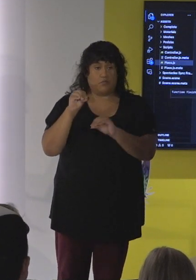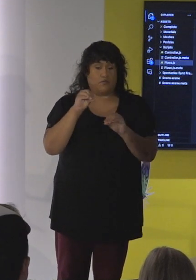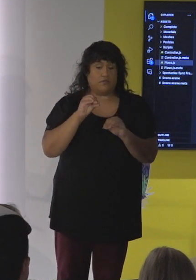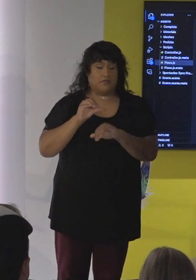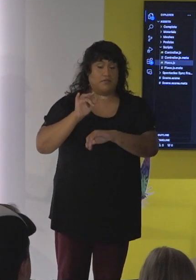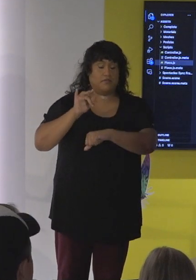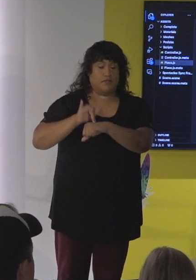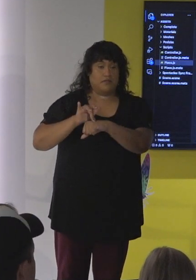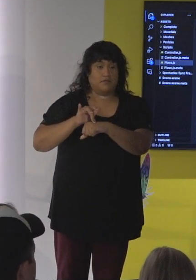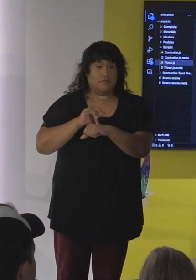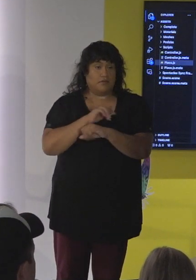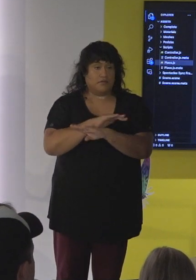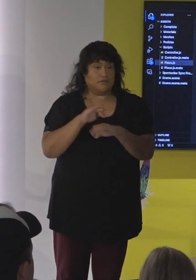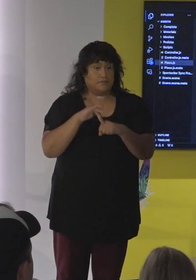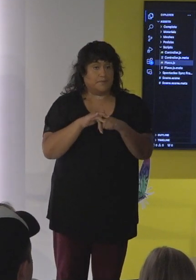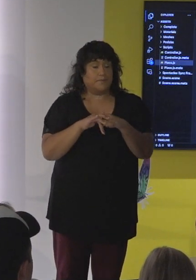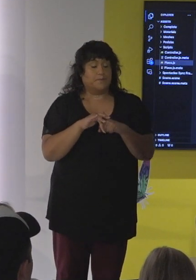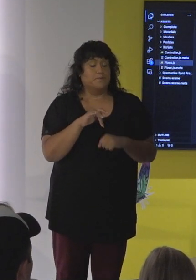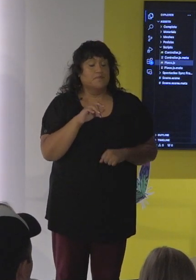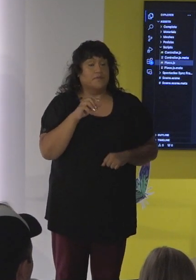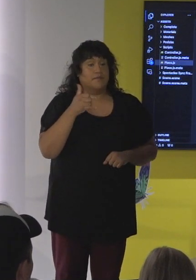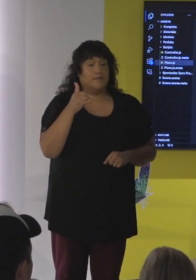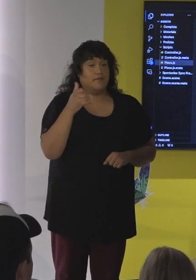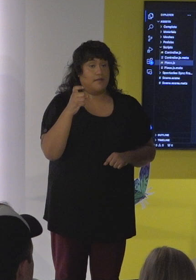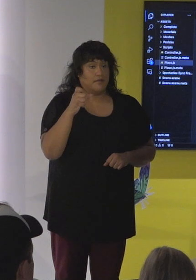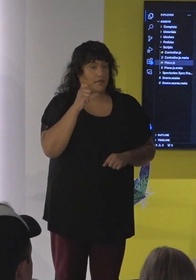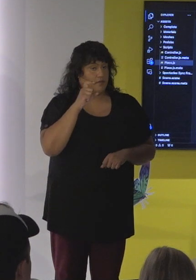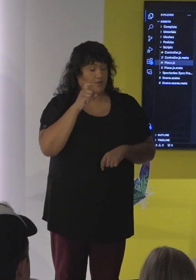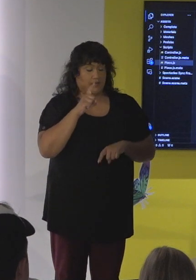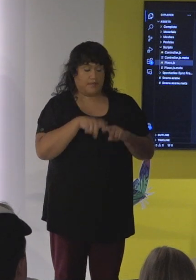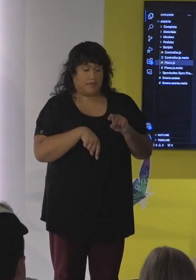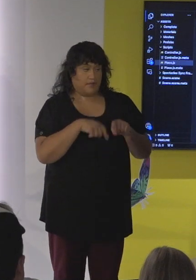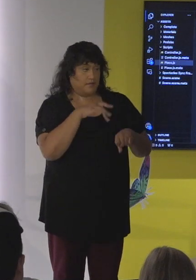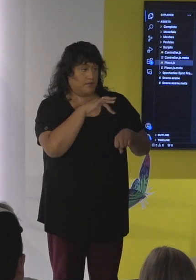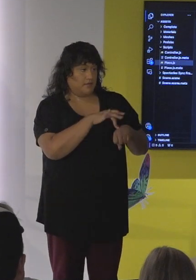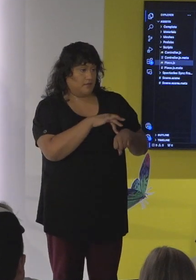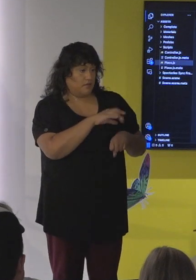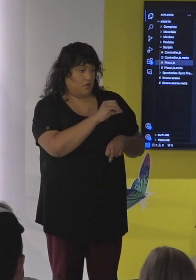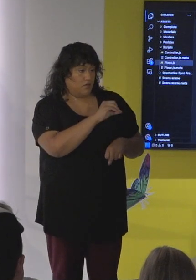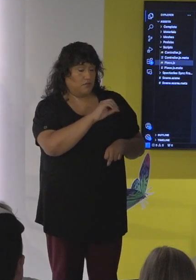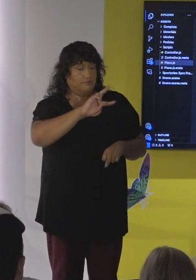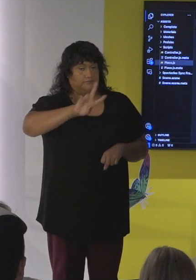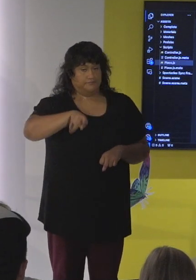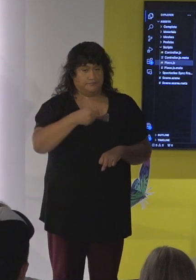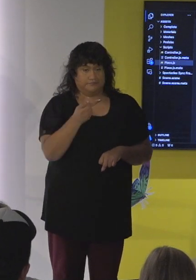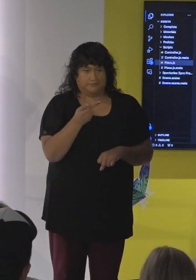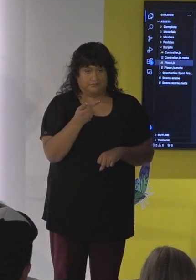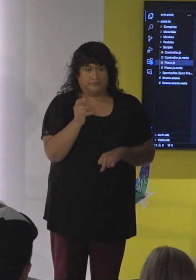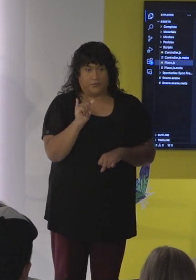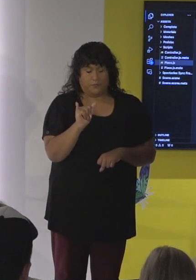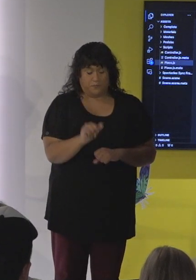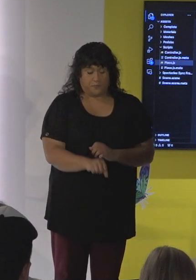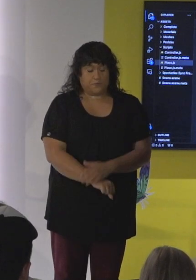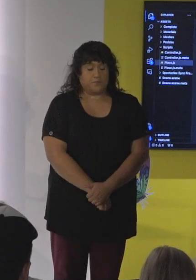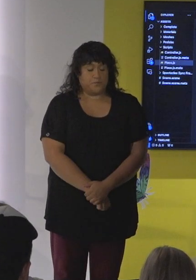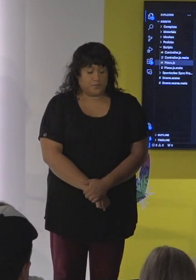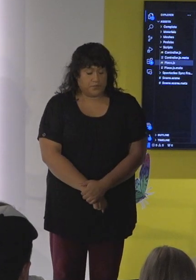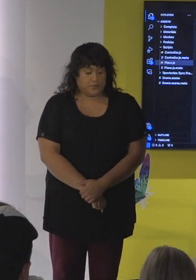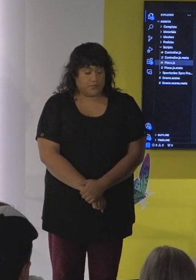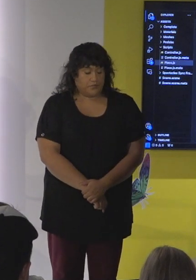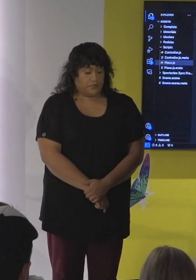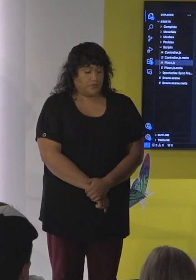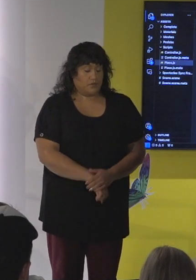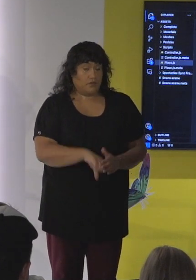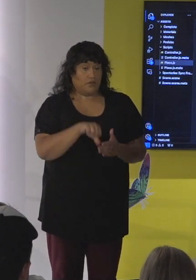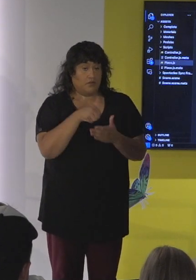false. So if I'm player X, I won't be able to move O pieces. If I'm player O, I won't be able to move X pieces. The other thing I want to do